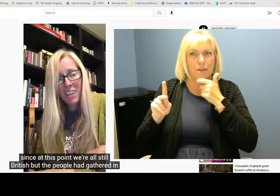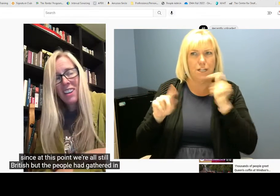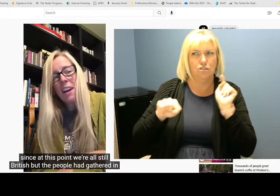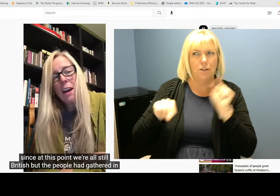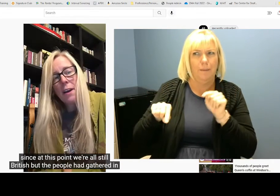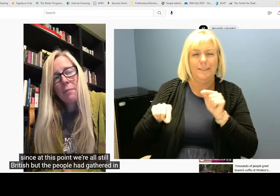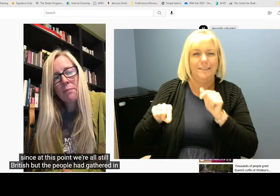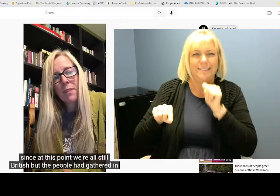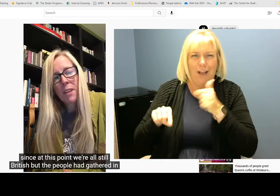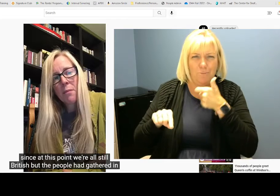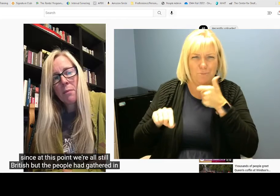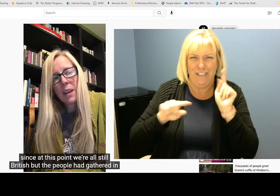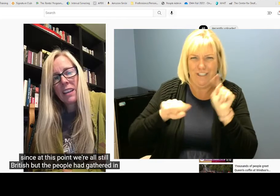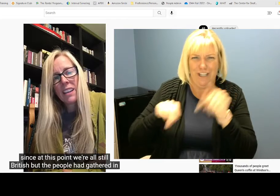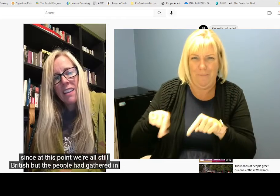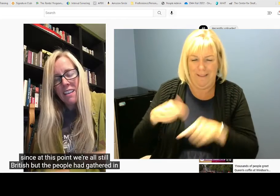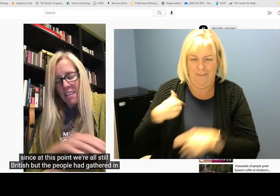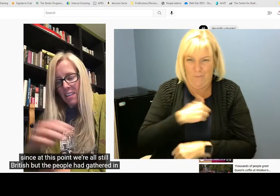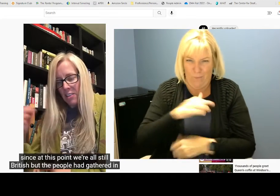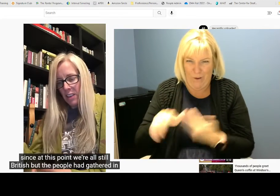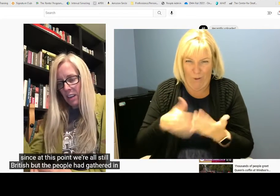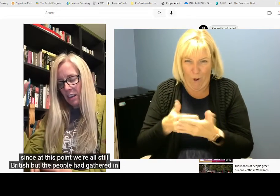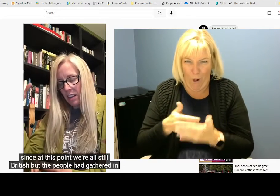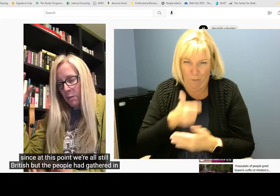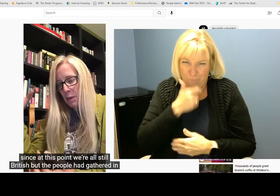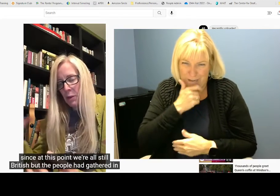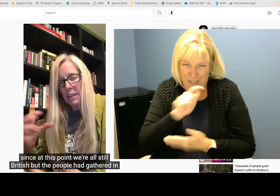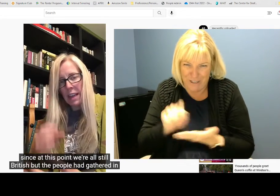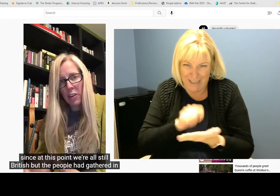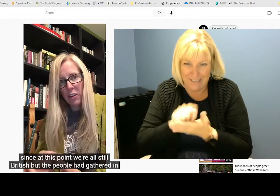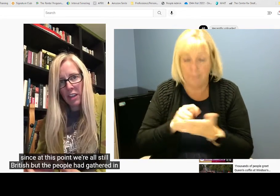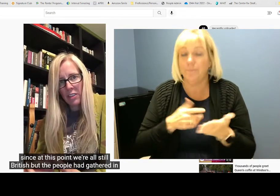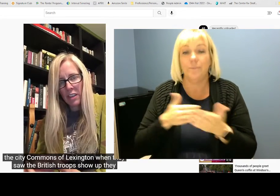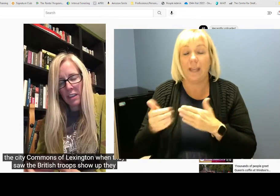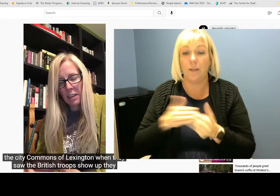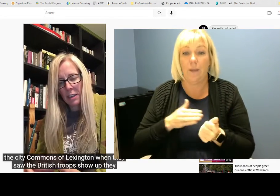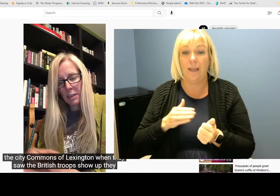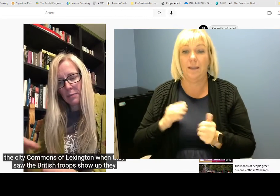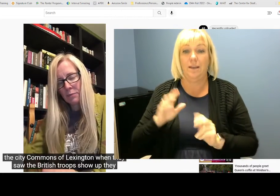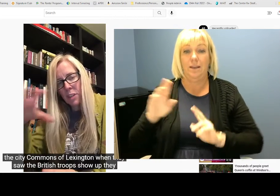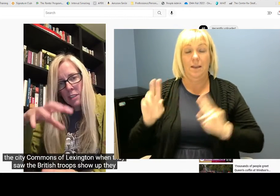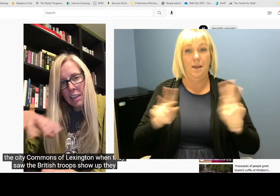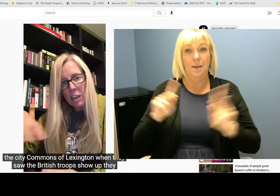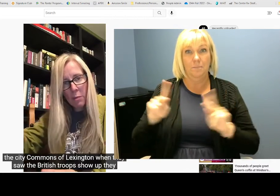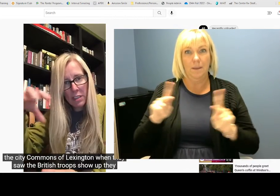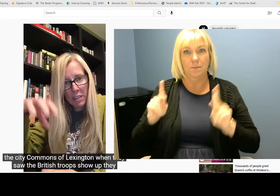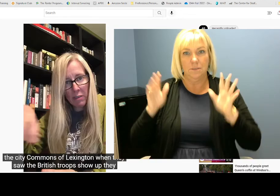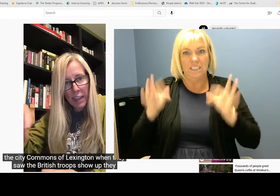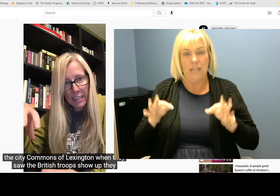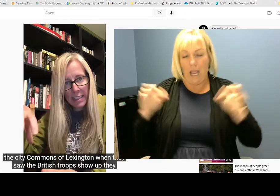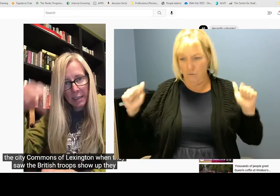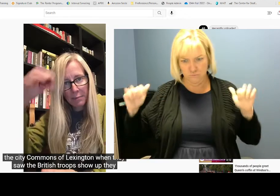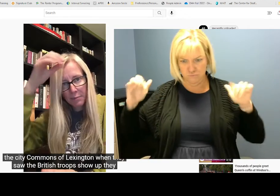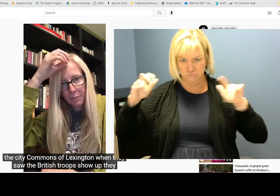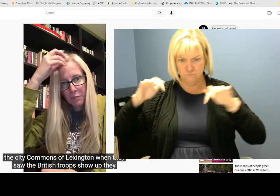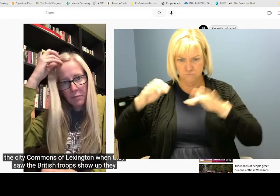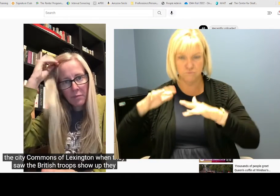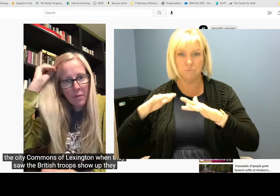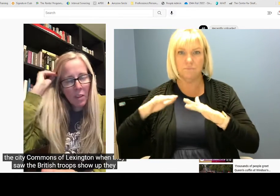British. But the people had gathered in the city commons of